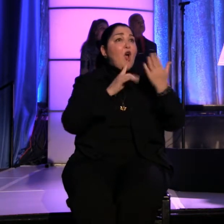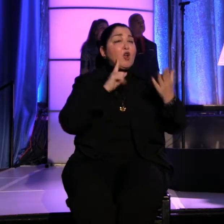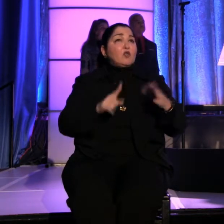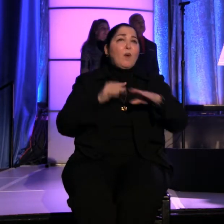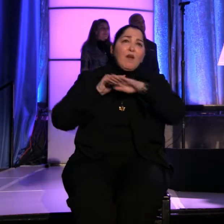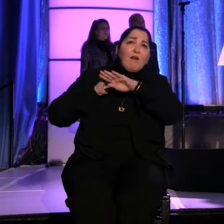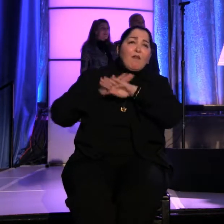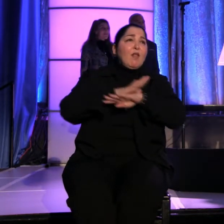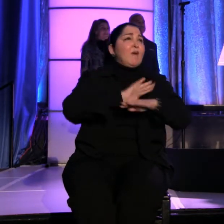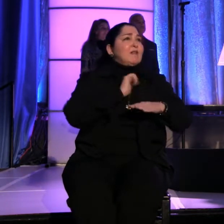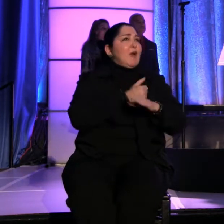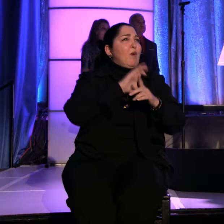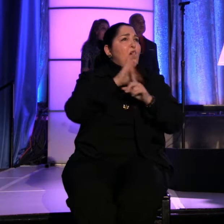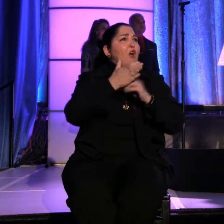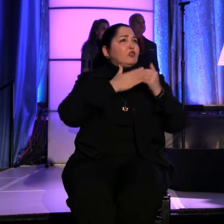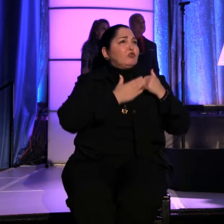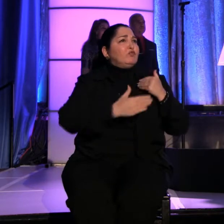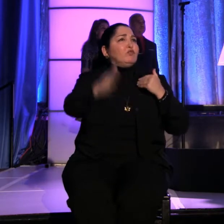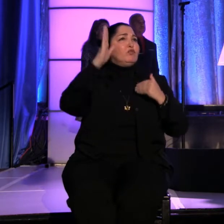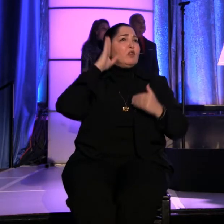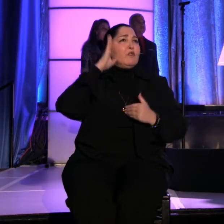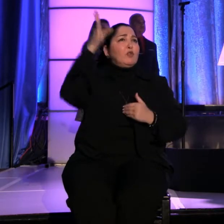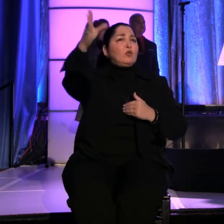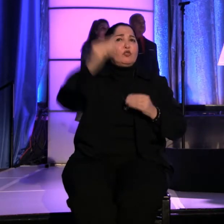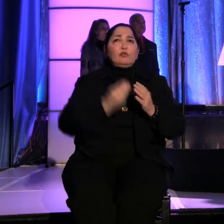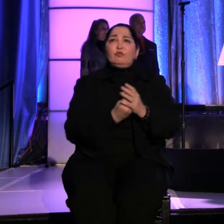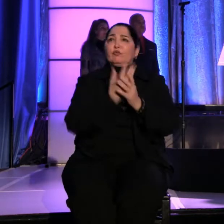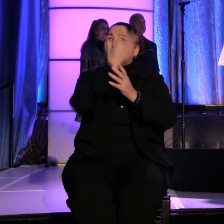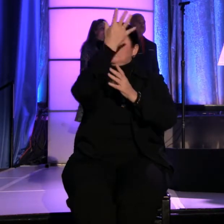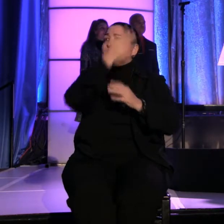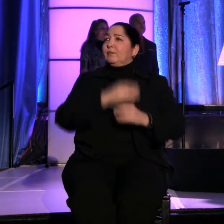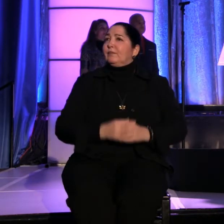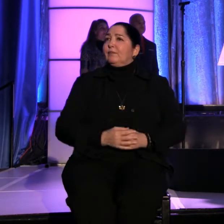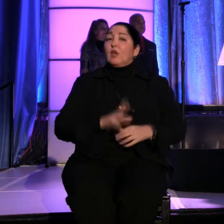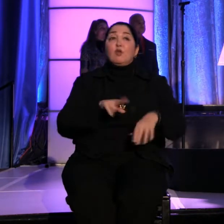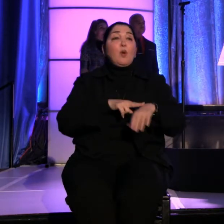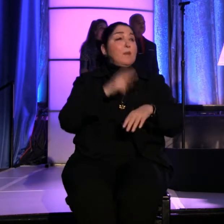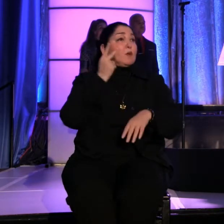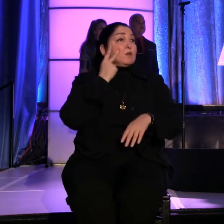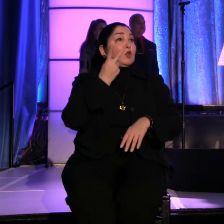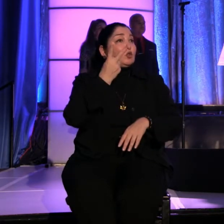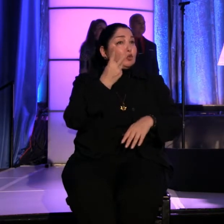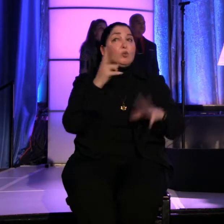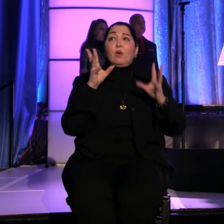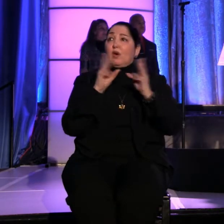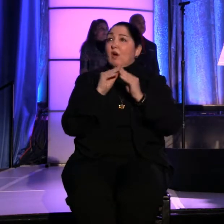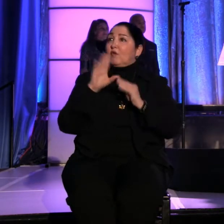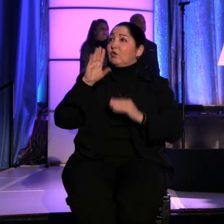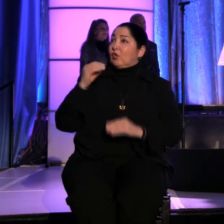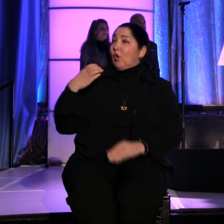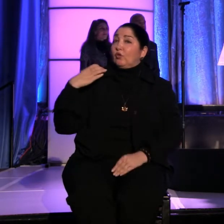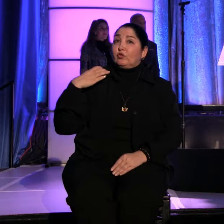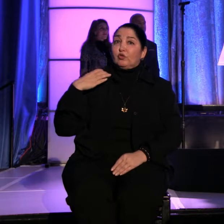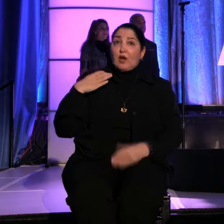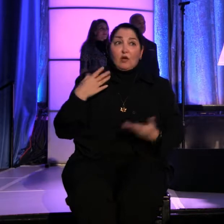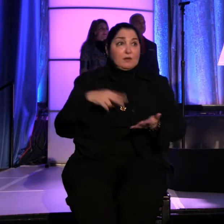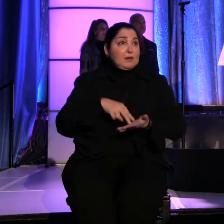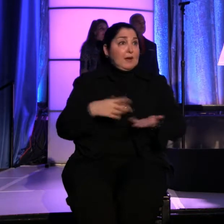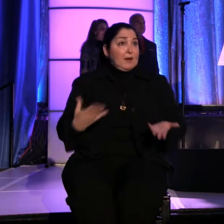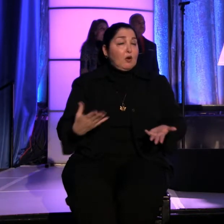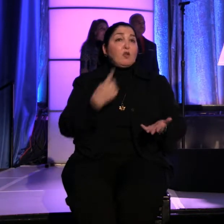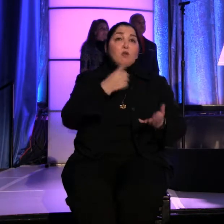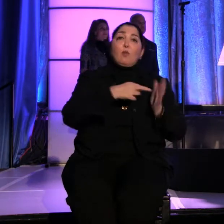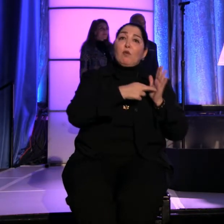culture. Normally, you see two conference co-chairs standing here, someone representing our